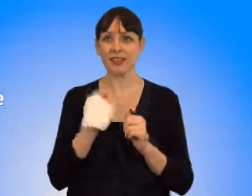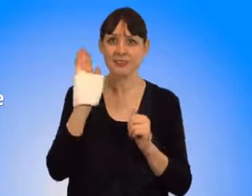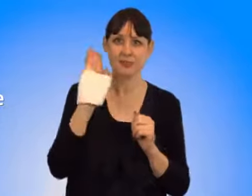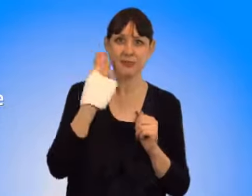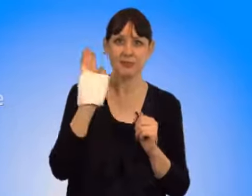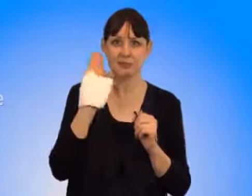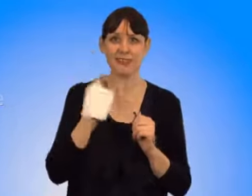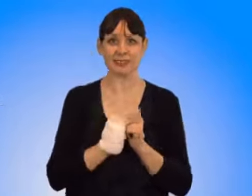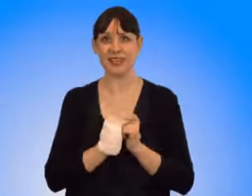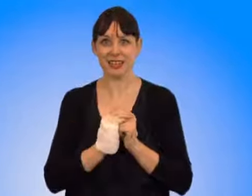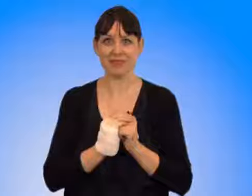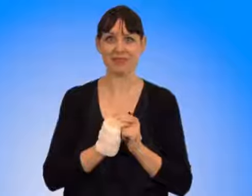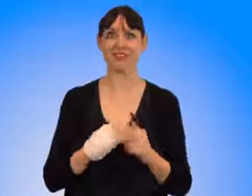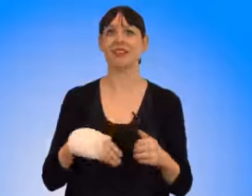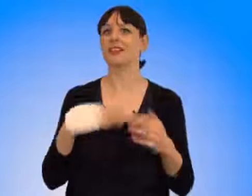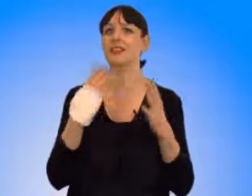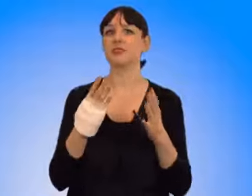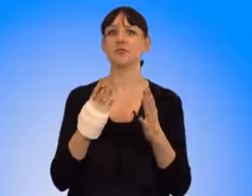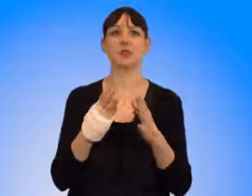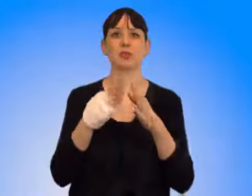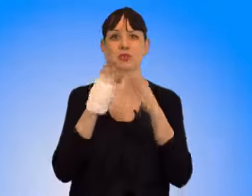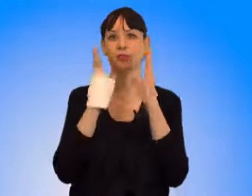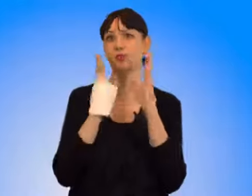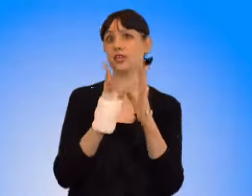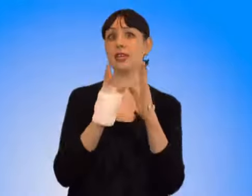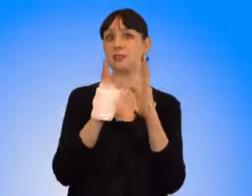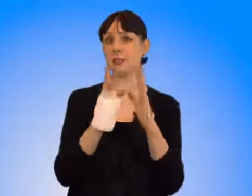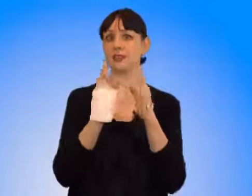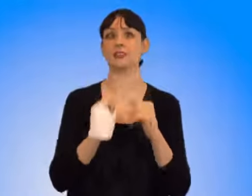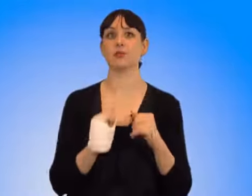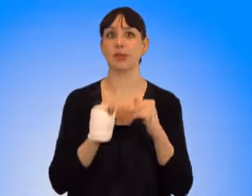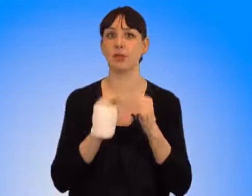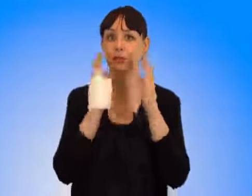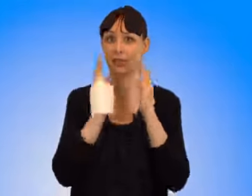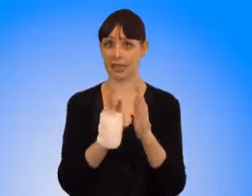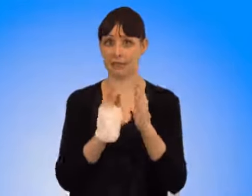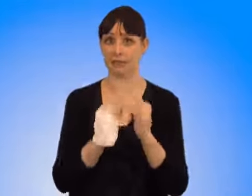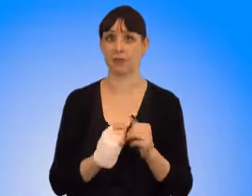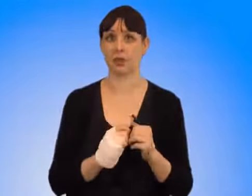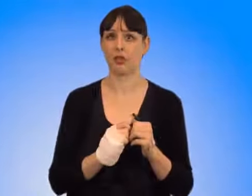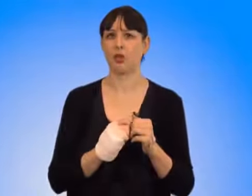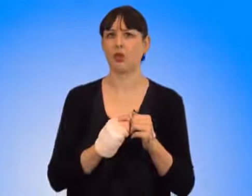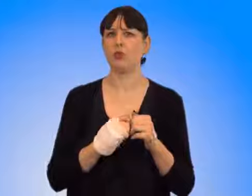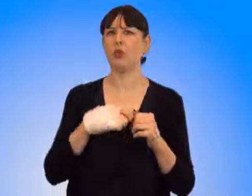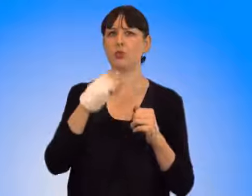that's all for me today. Let's review those key pieces of vocabulary again. When you